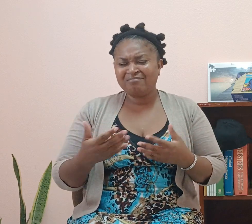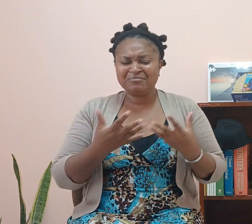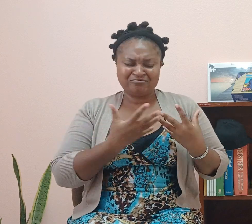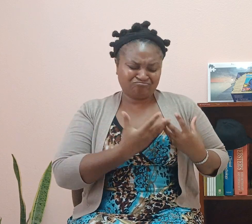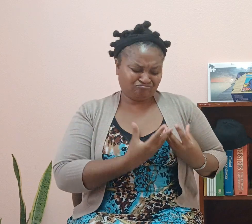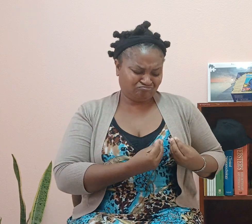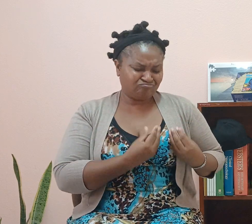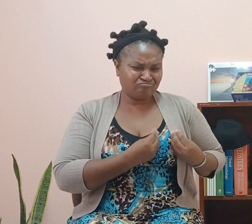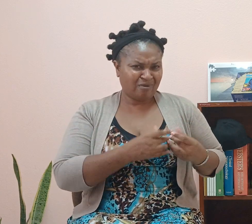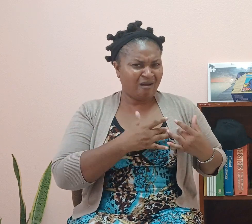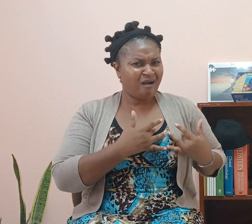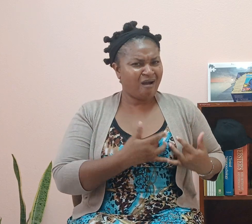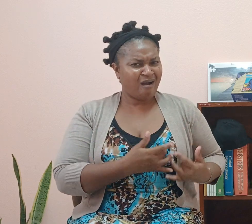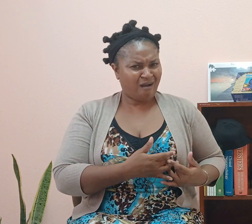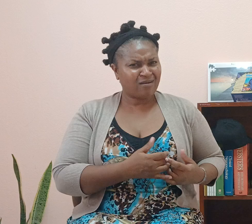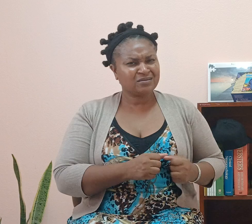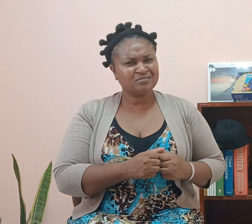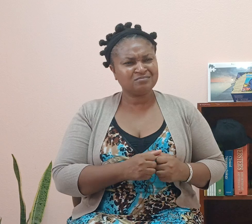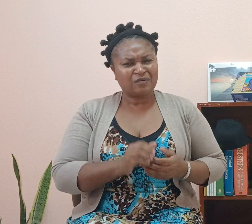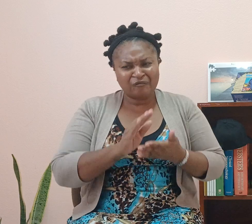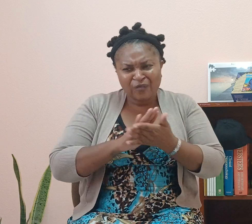tender-hearted, forgiving one another,